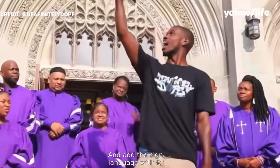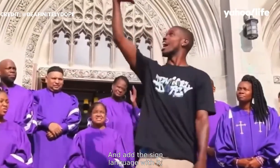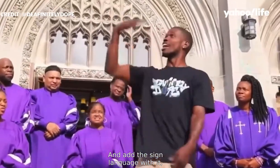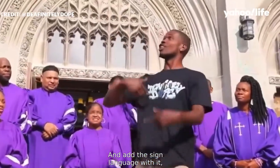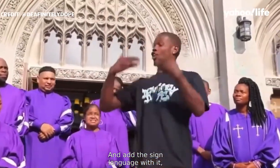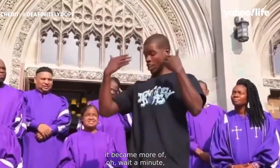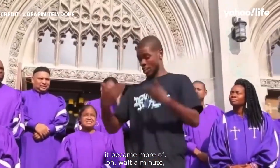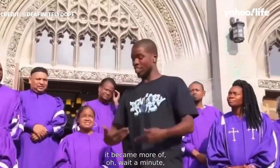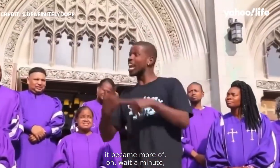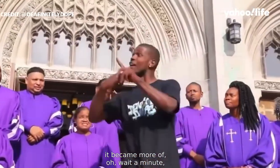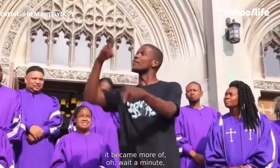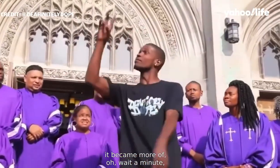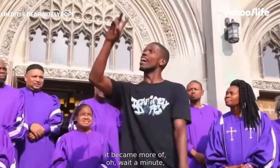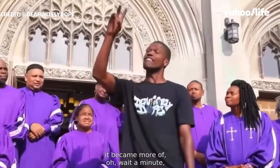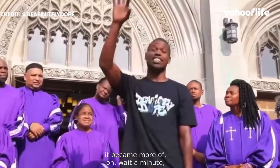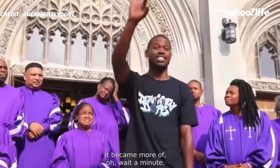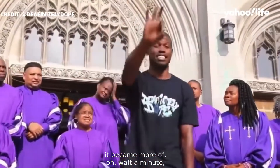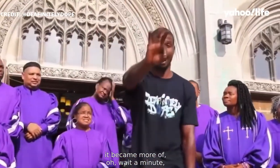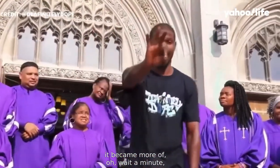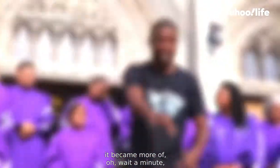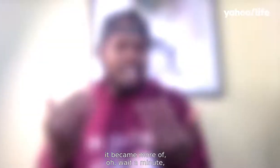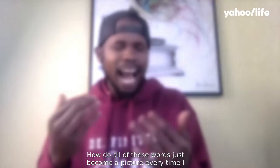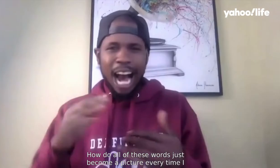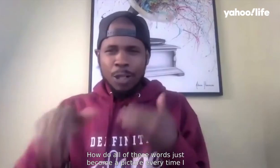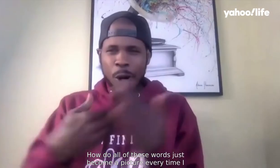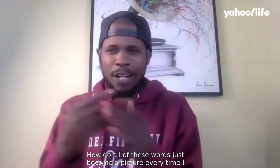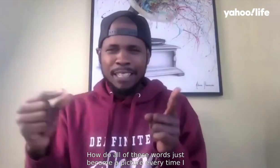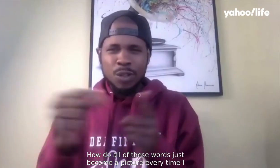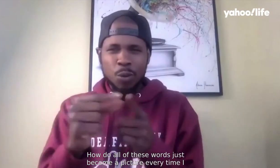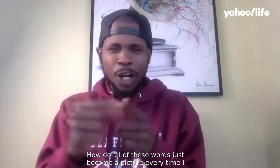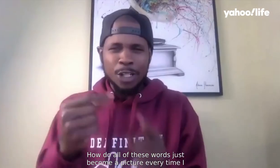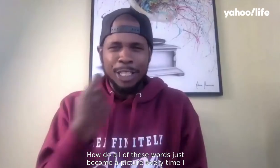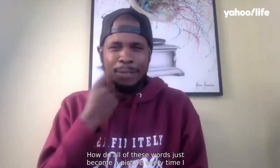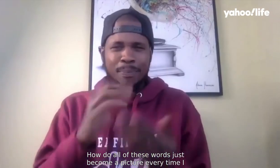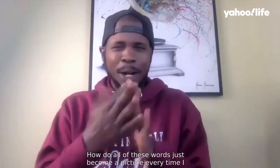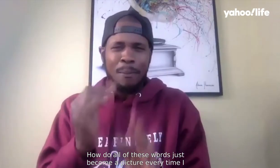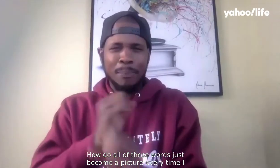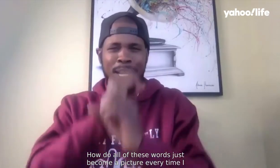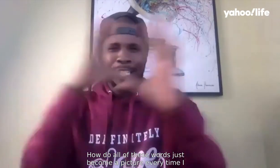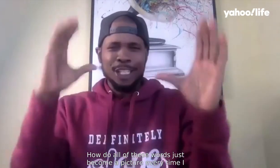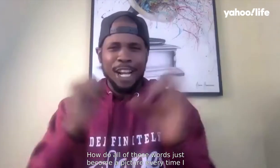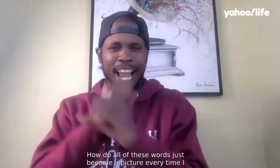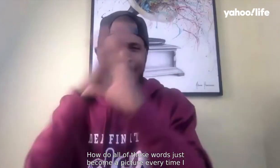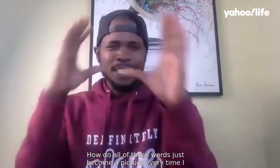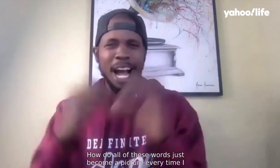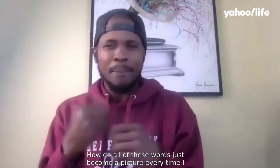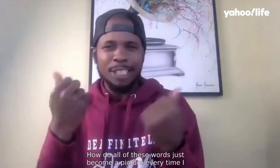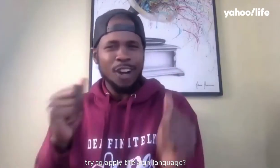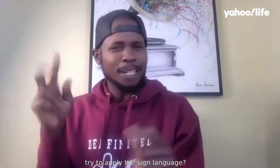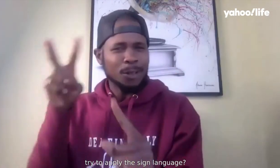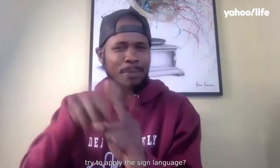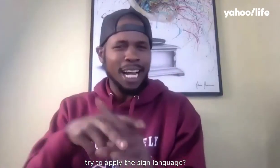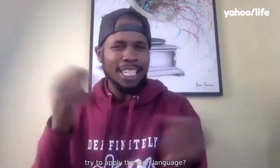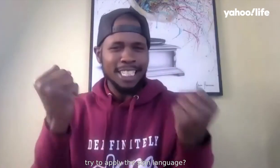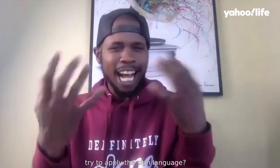it, it became more, oh, wait a minute. How do all of these words just become a picture every time I try to apply the sign